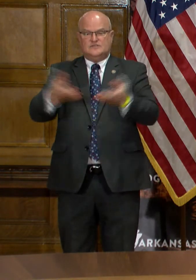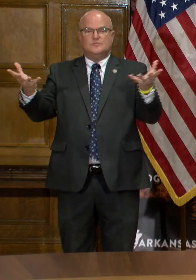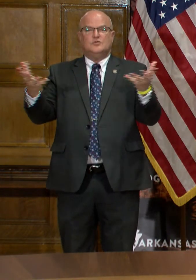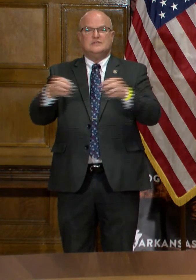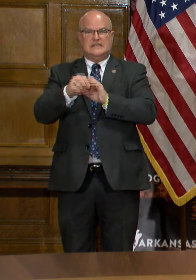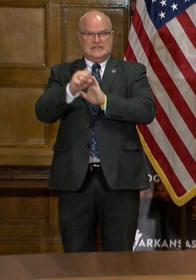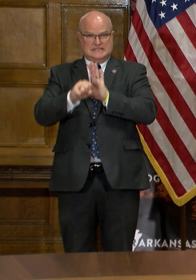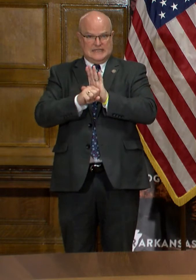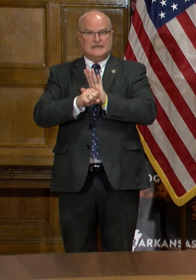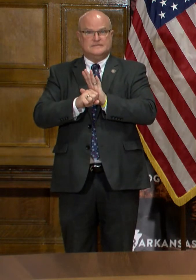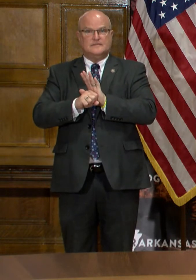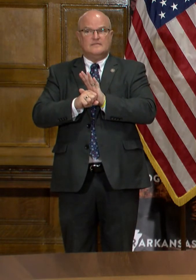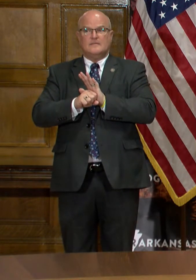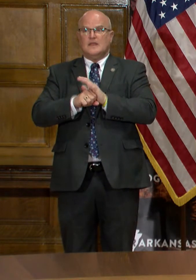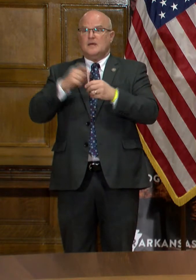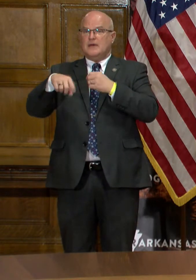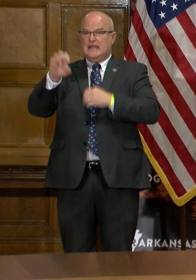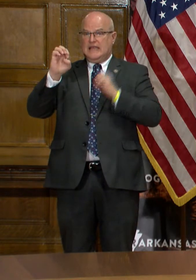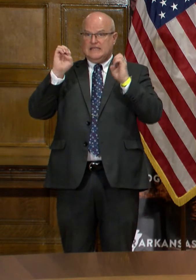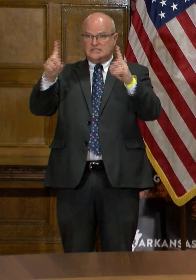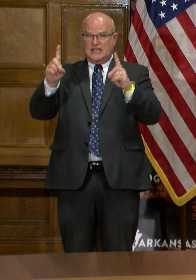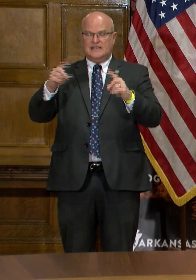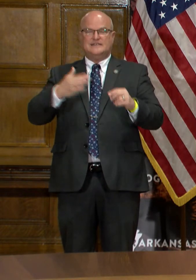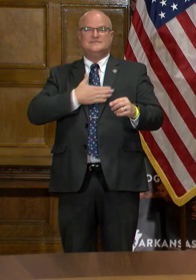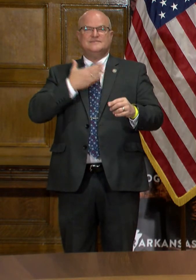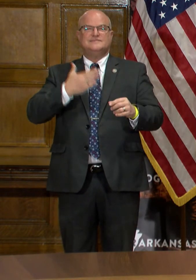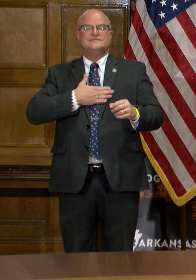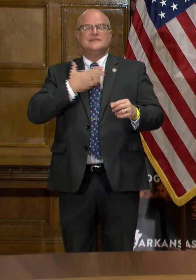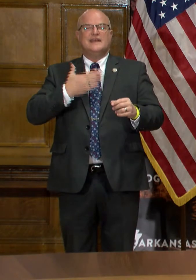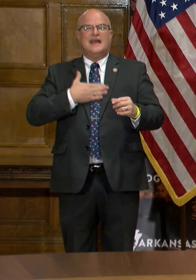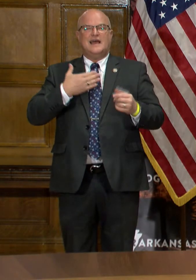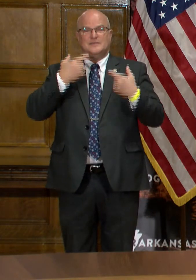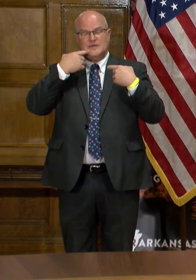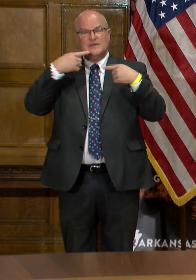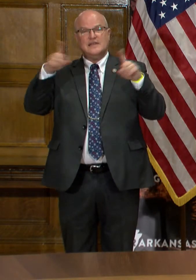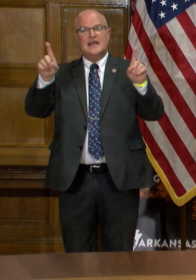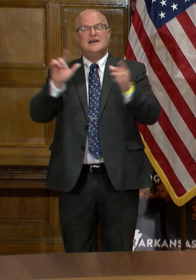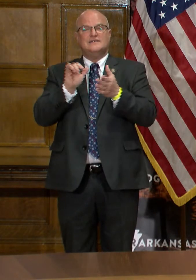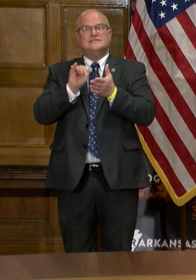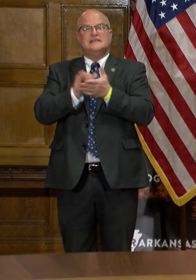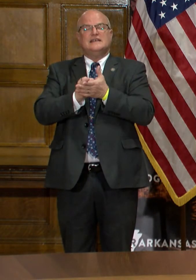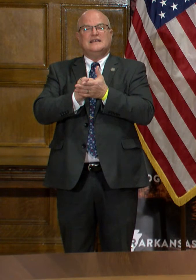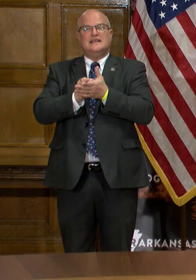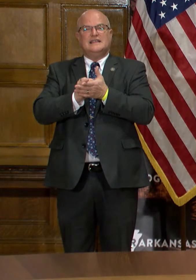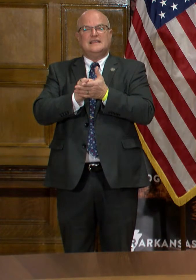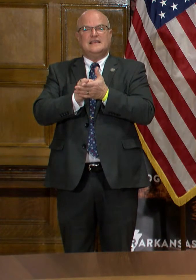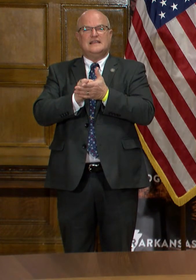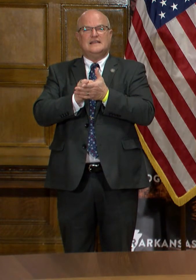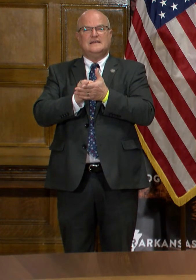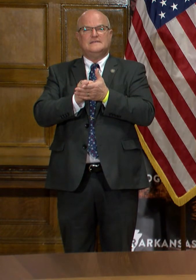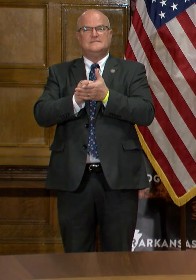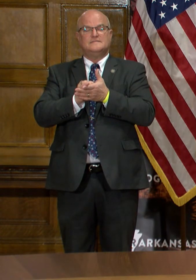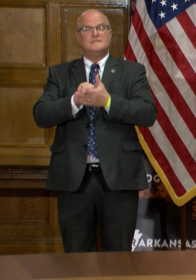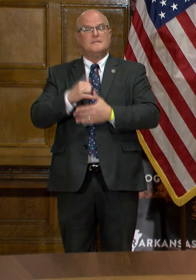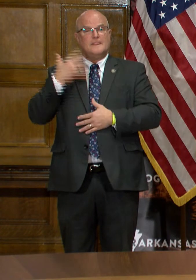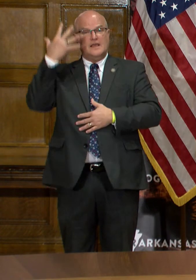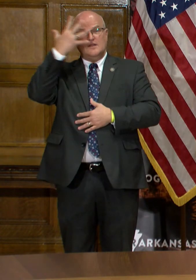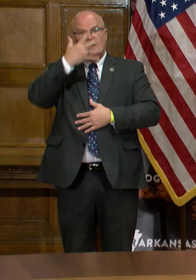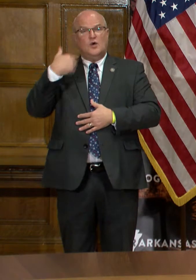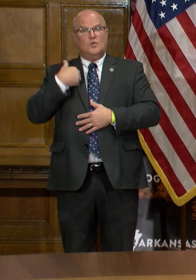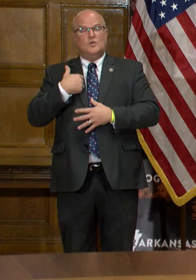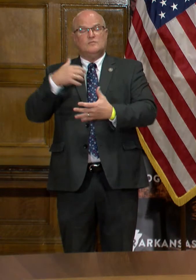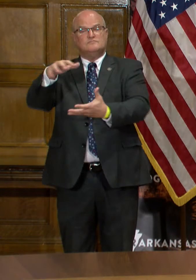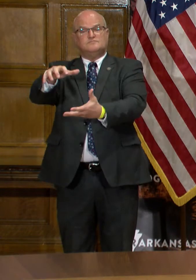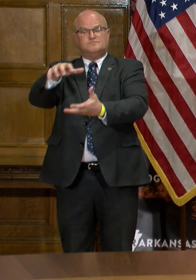state. In the area of education, I'm pleased to announce that it looks like we'll